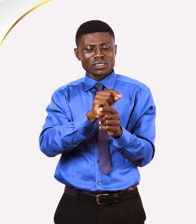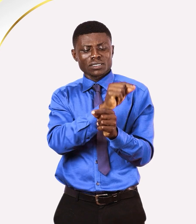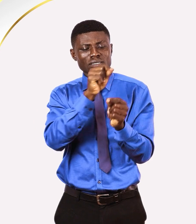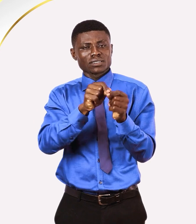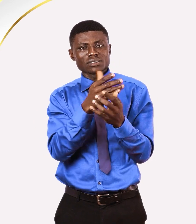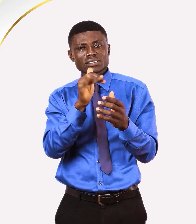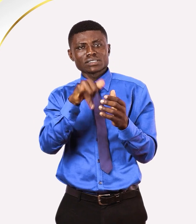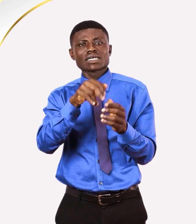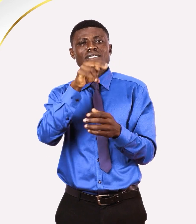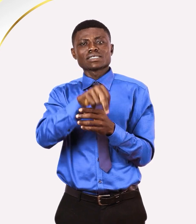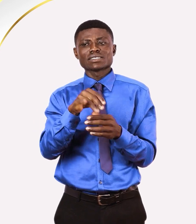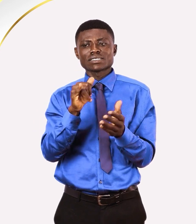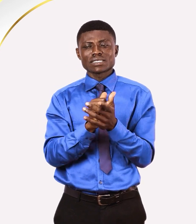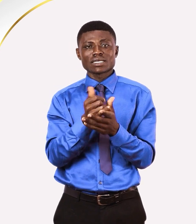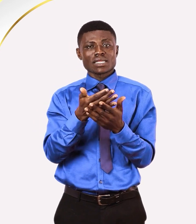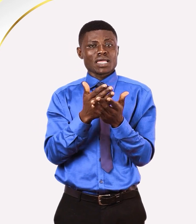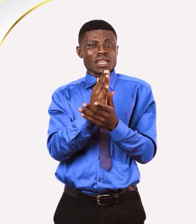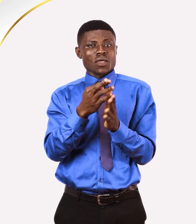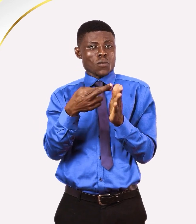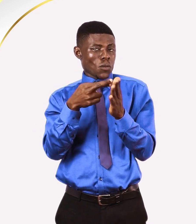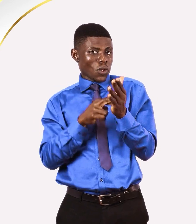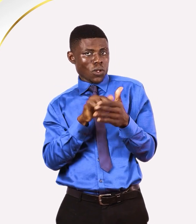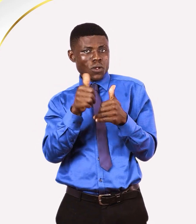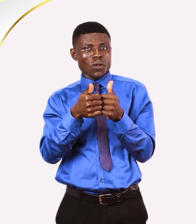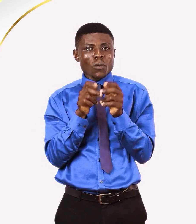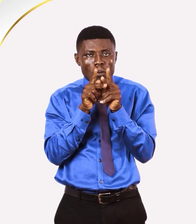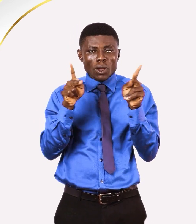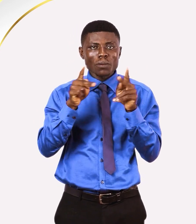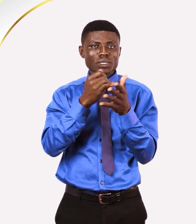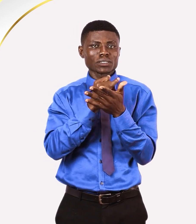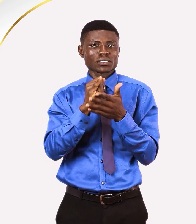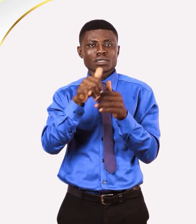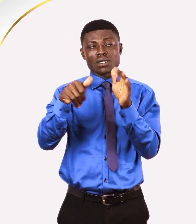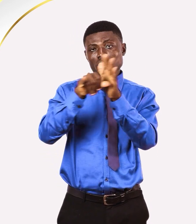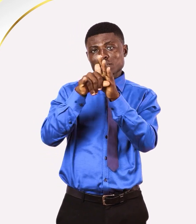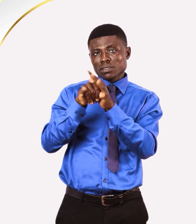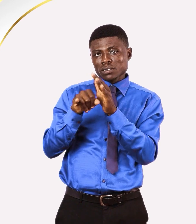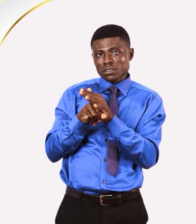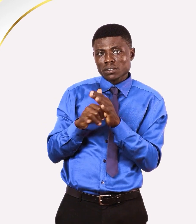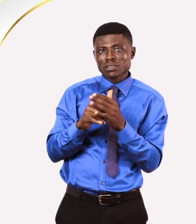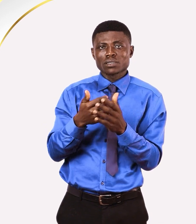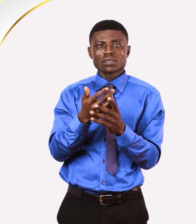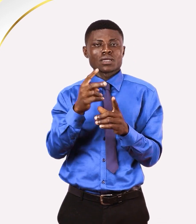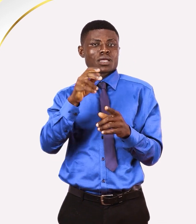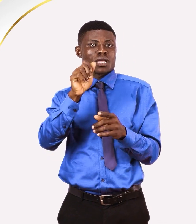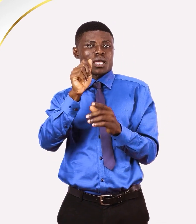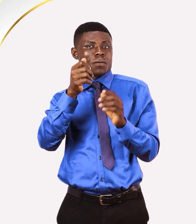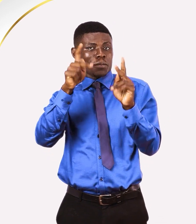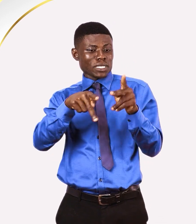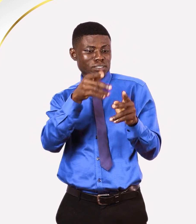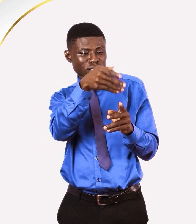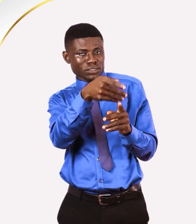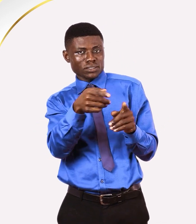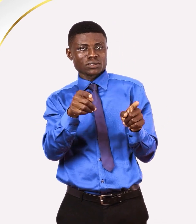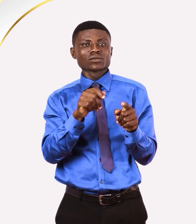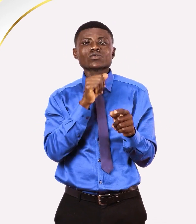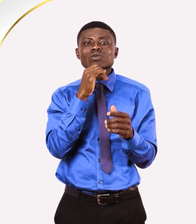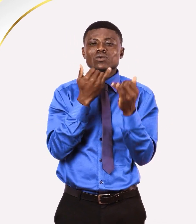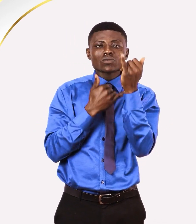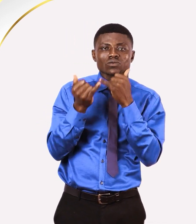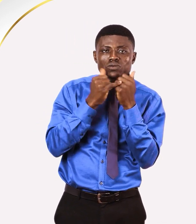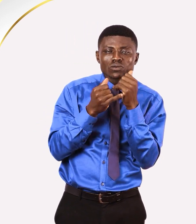identity, particulars that will enable the records of the public institution identify the applicant.